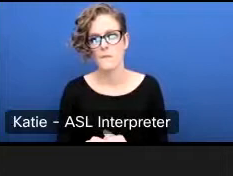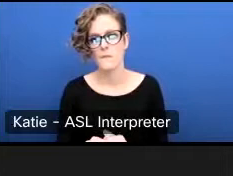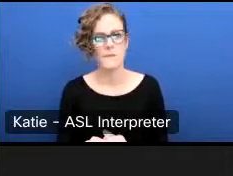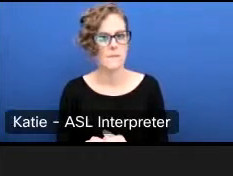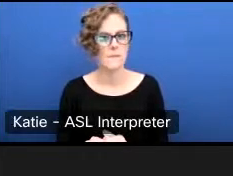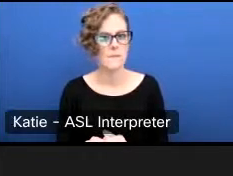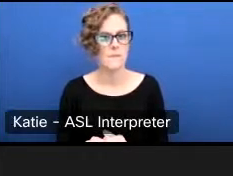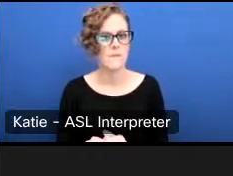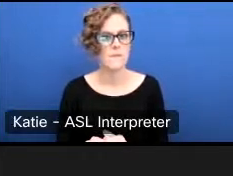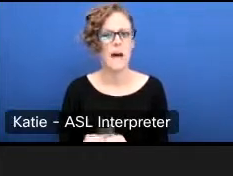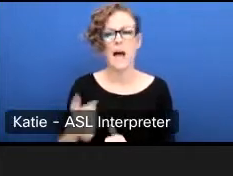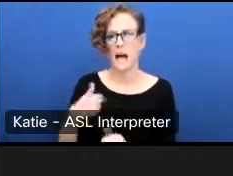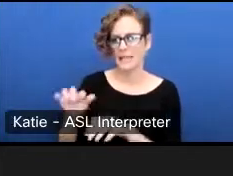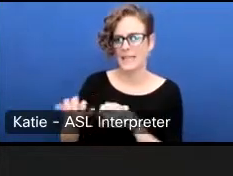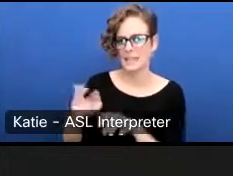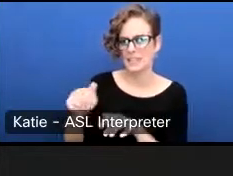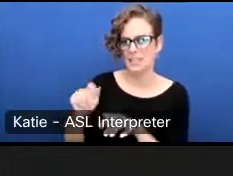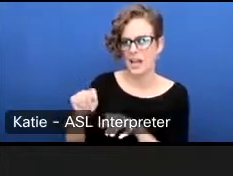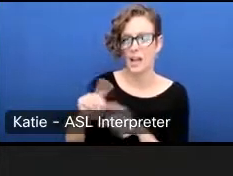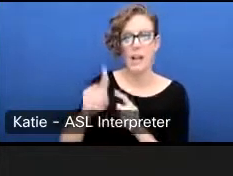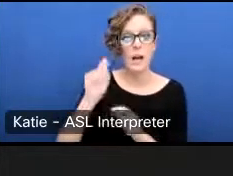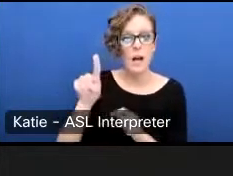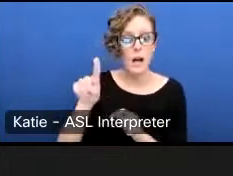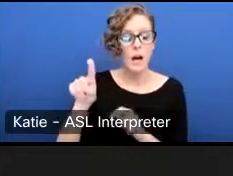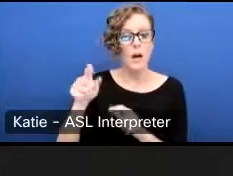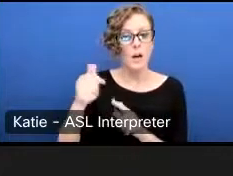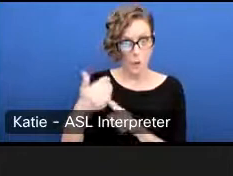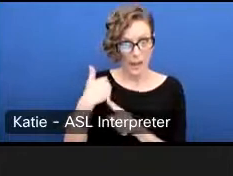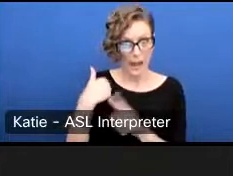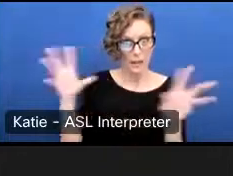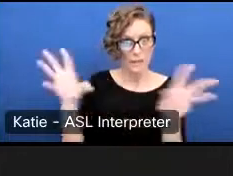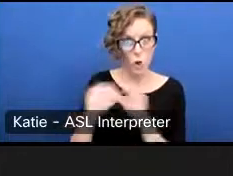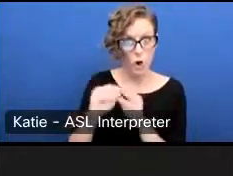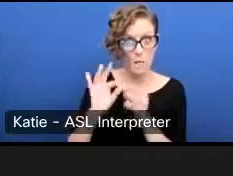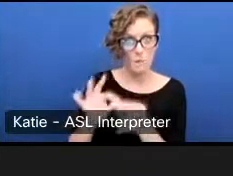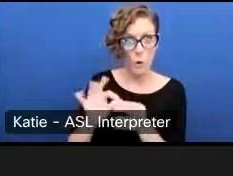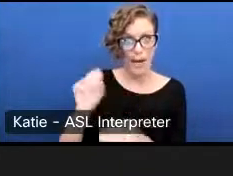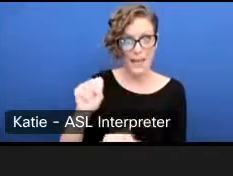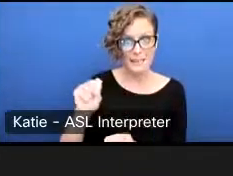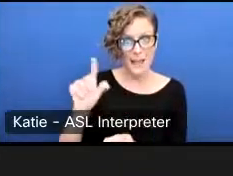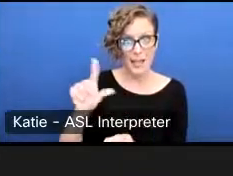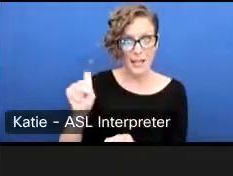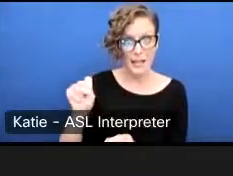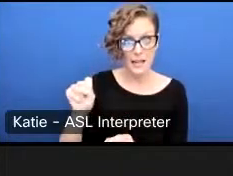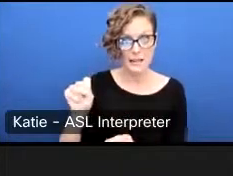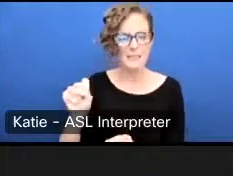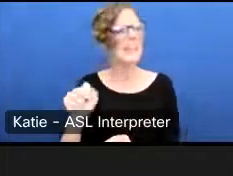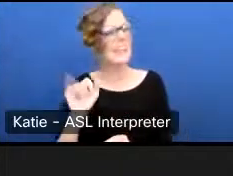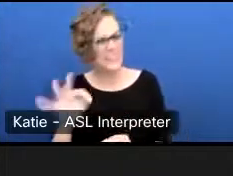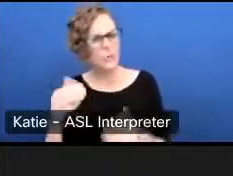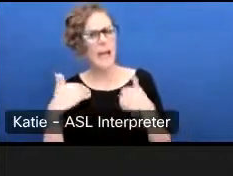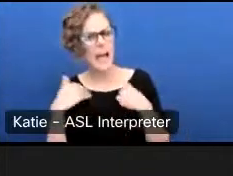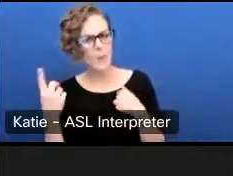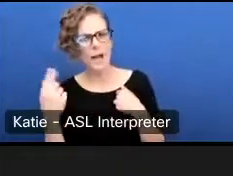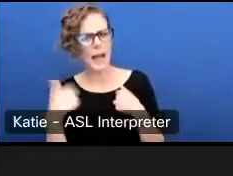Sorry, I put it in chat, but is there one for SLS specifically, or is that? I missed that. If we have one, I have to go back